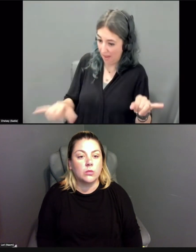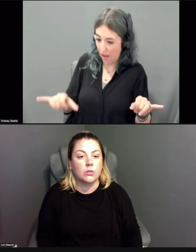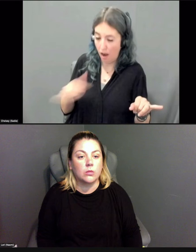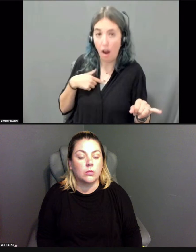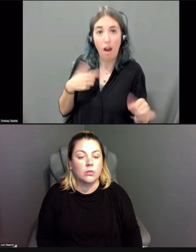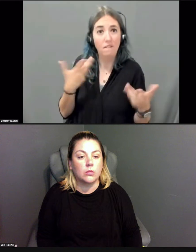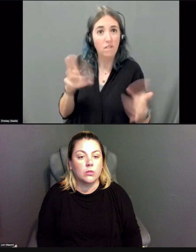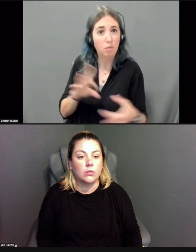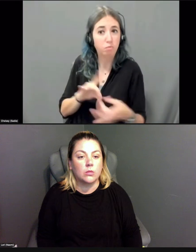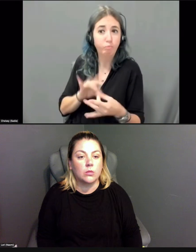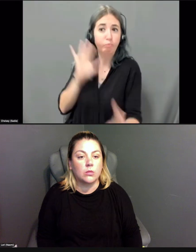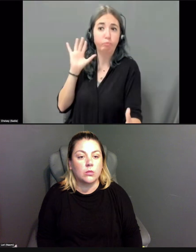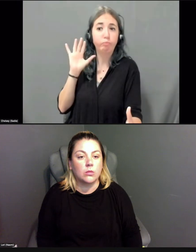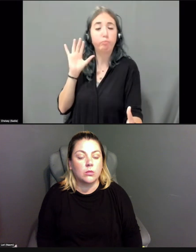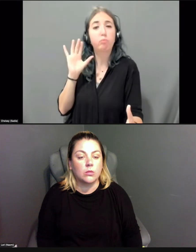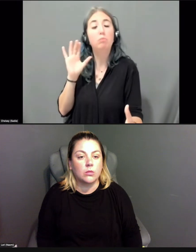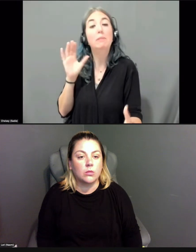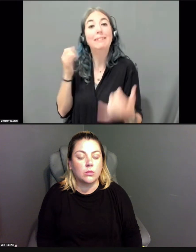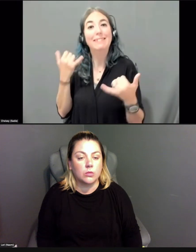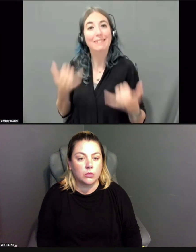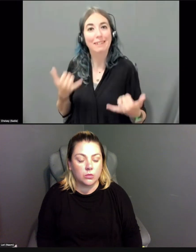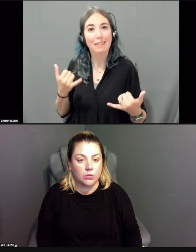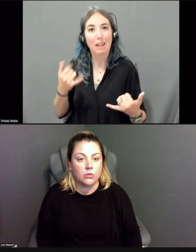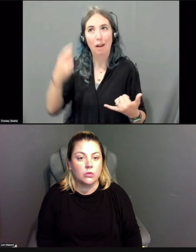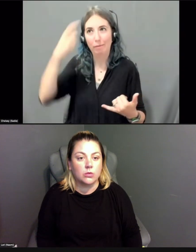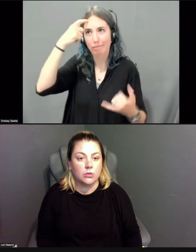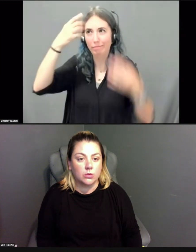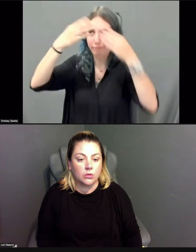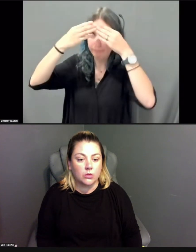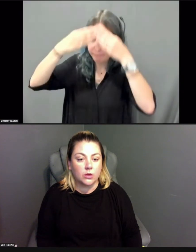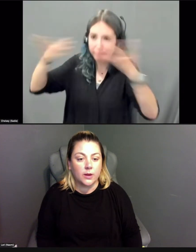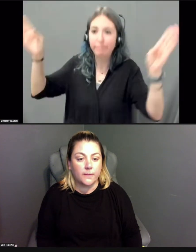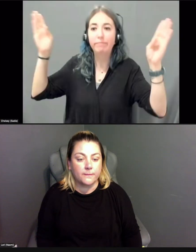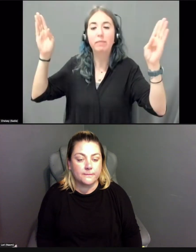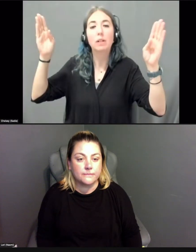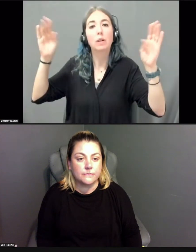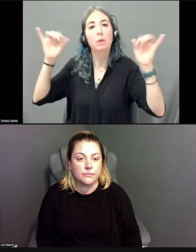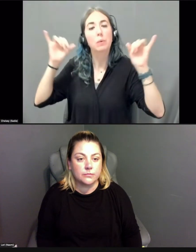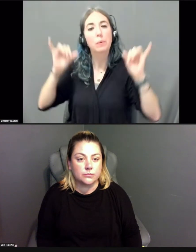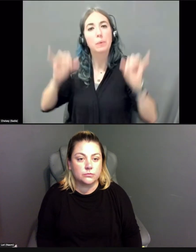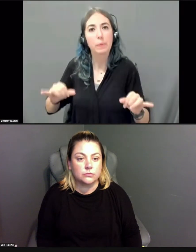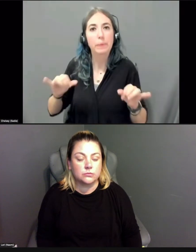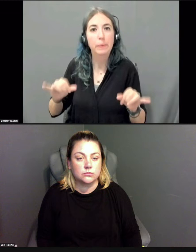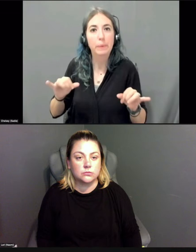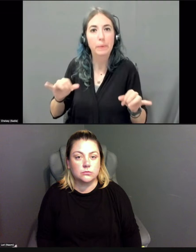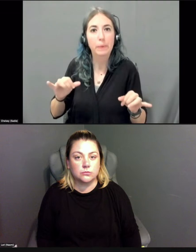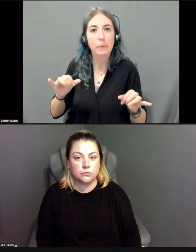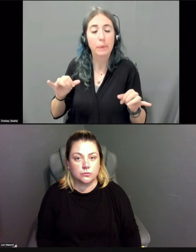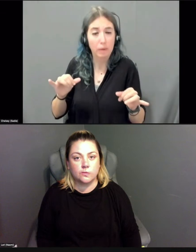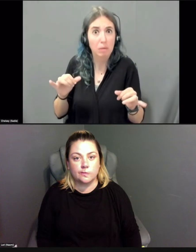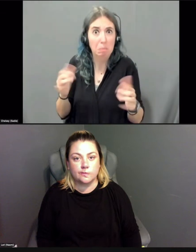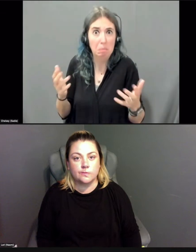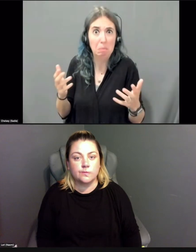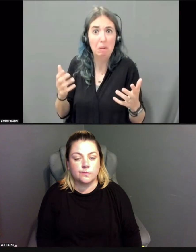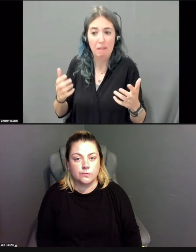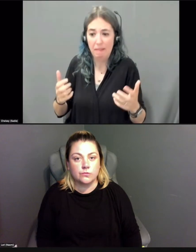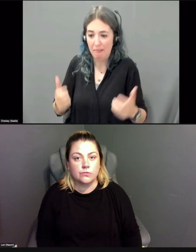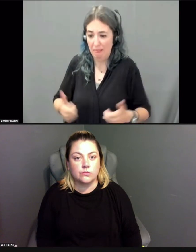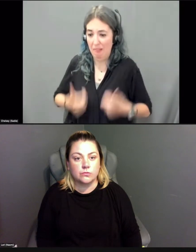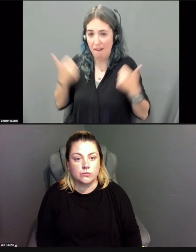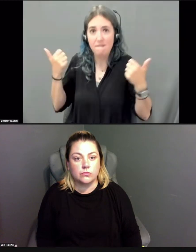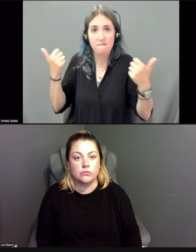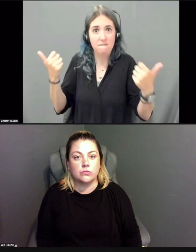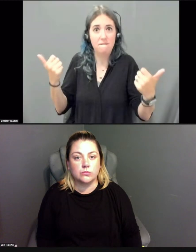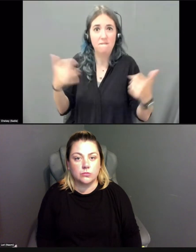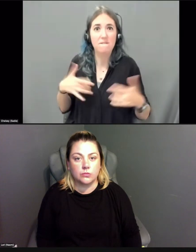door to thinking about everything in life, which we're talking about right now. It just opened the door to kind